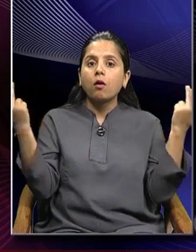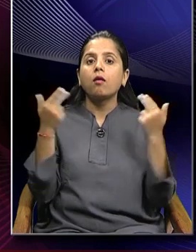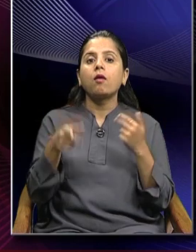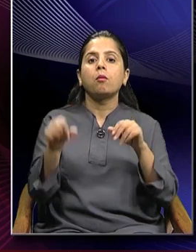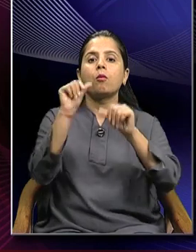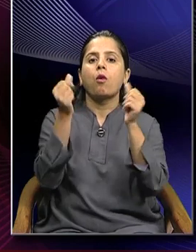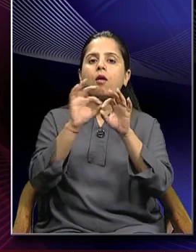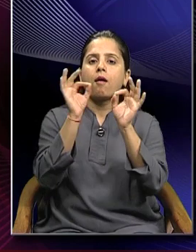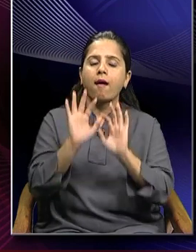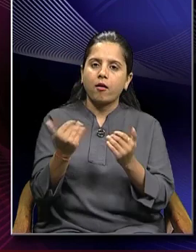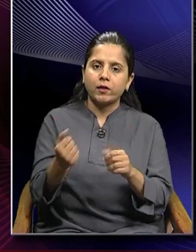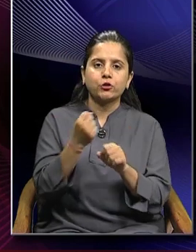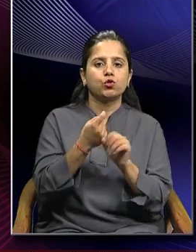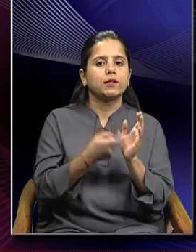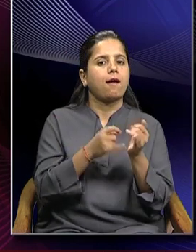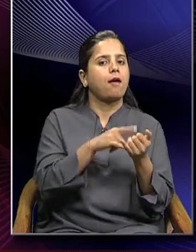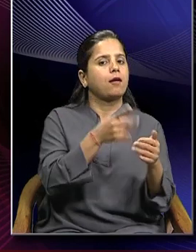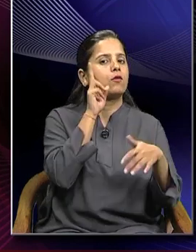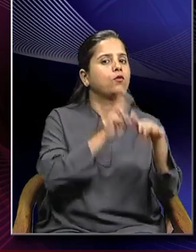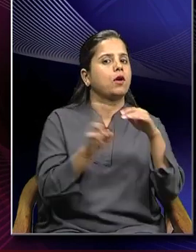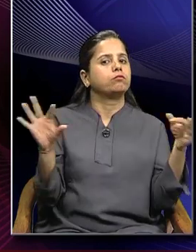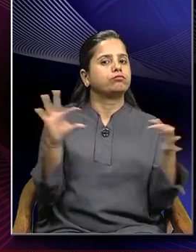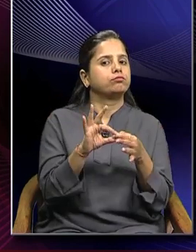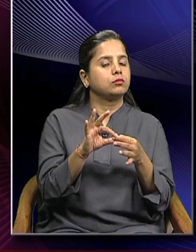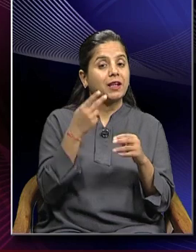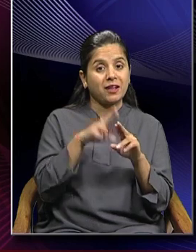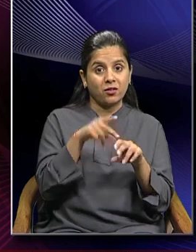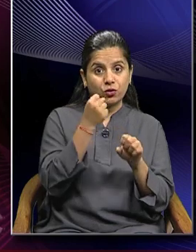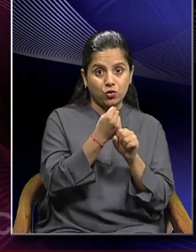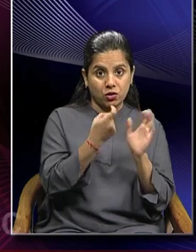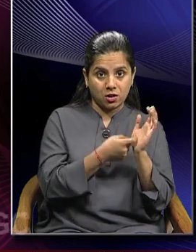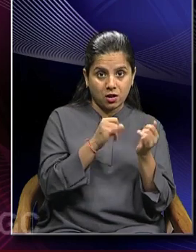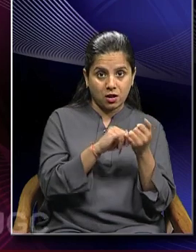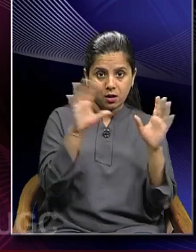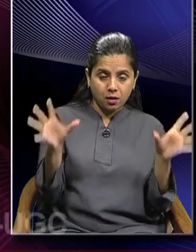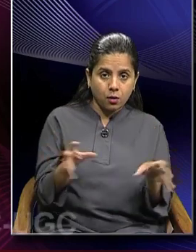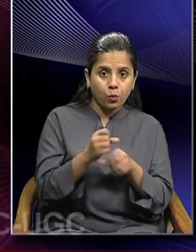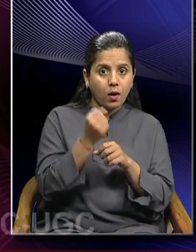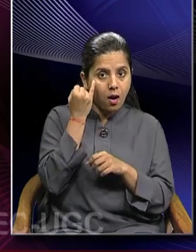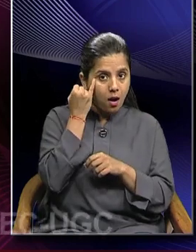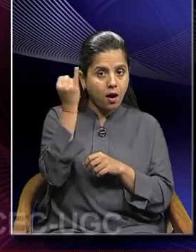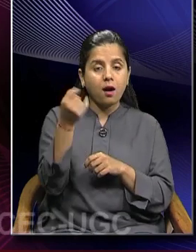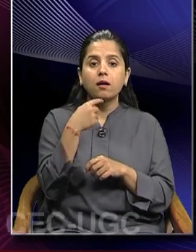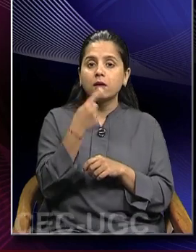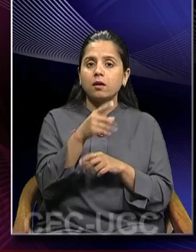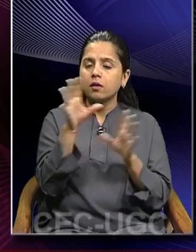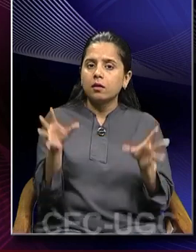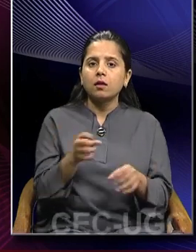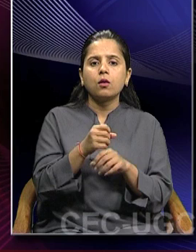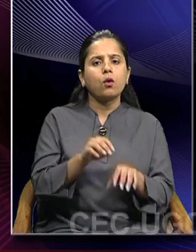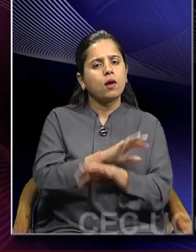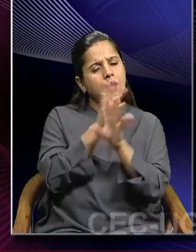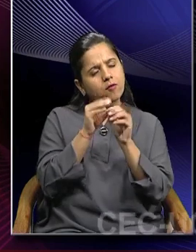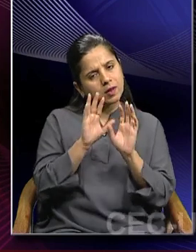models with that of GRS vision, that if you take GRS as a comprehensive idea, it comprises of